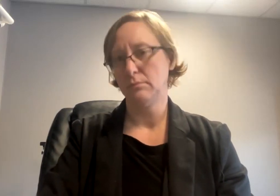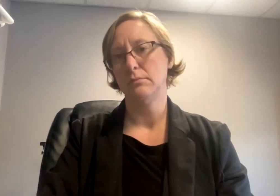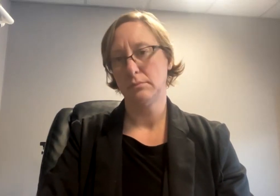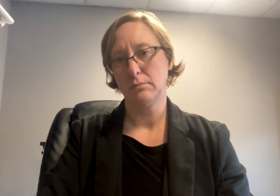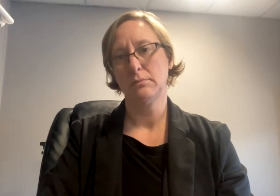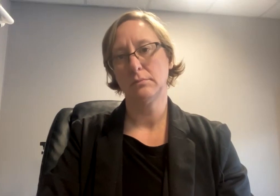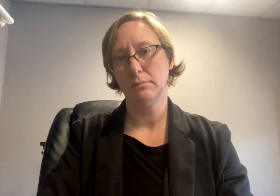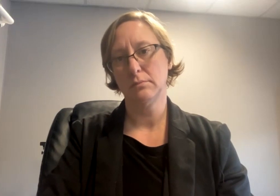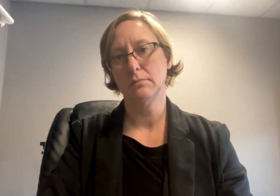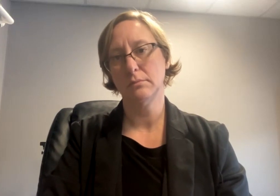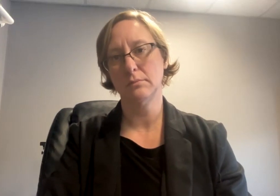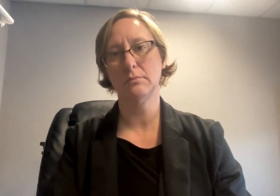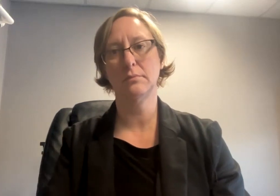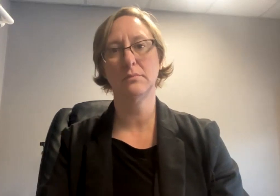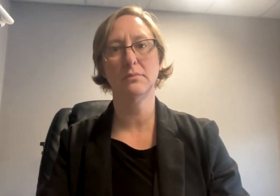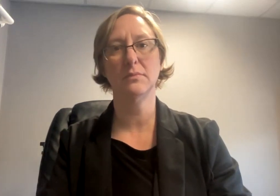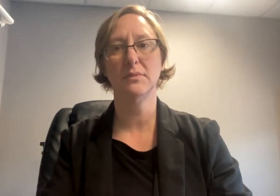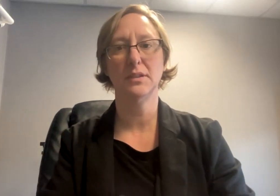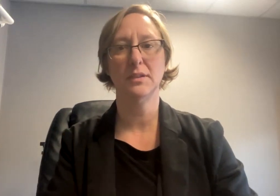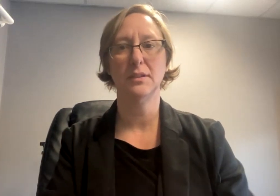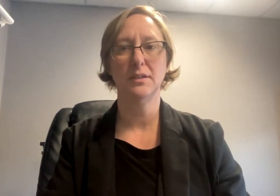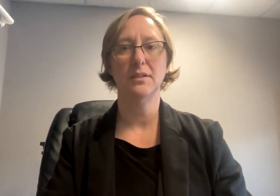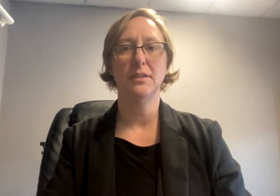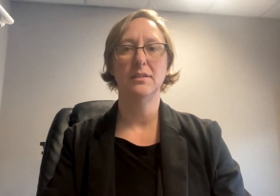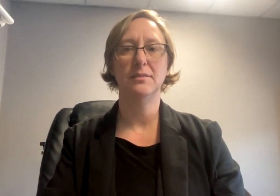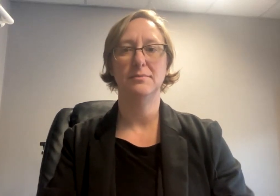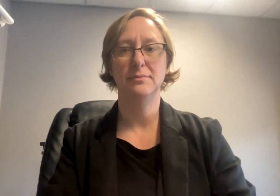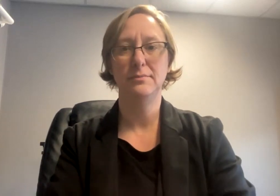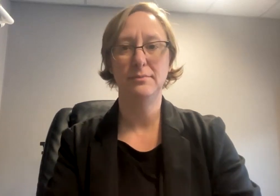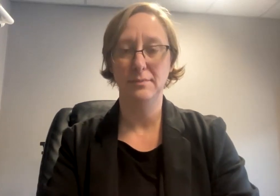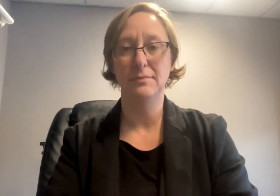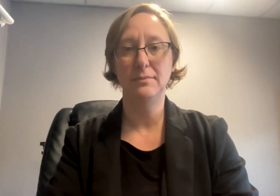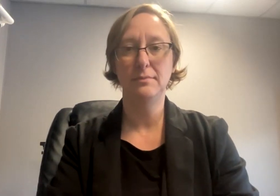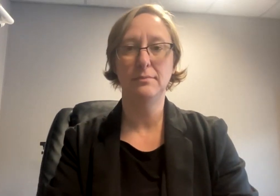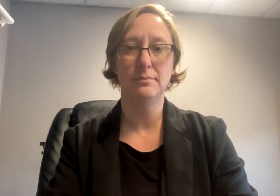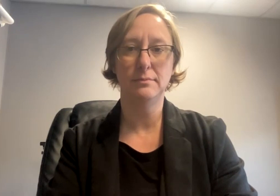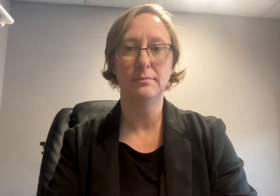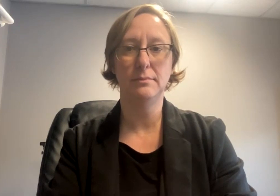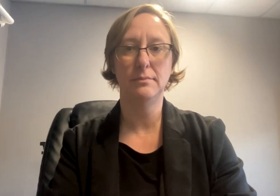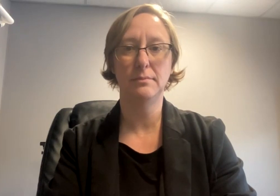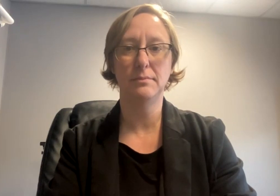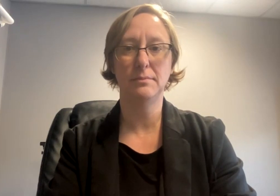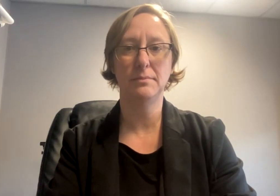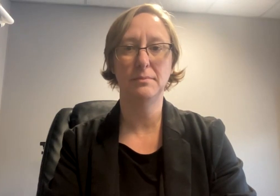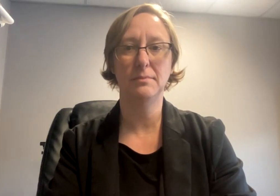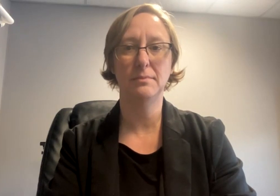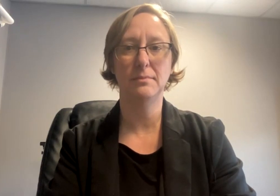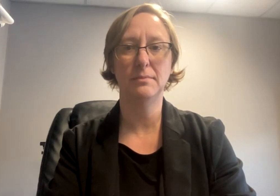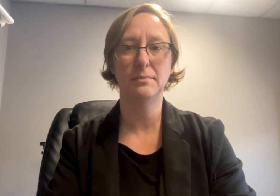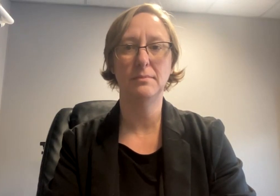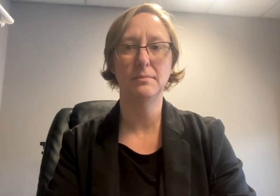place. So I feel very, that's not a sign, very like a little bit